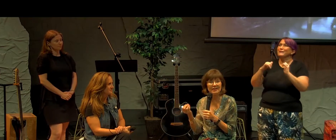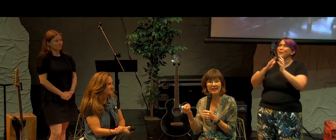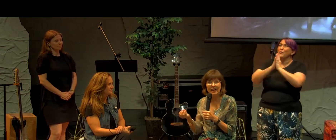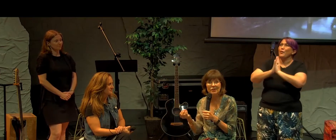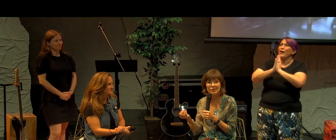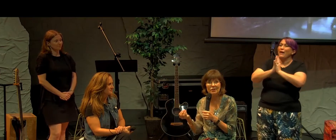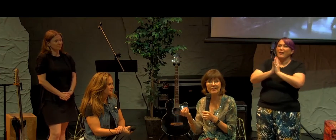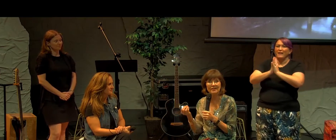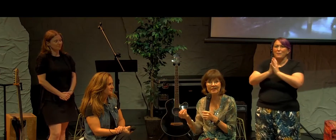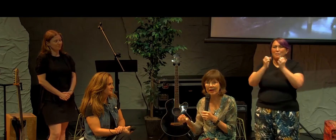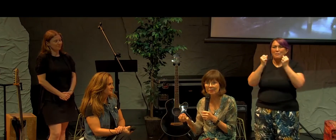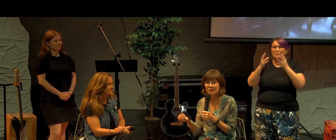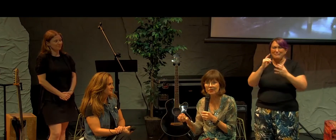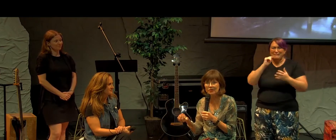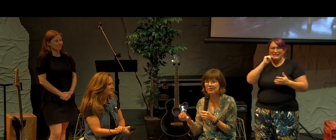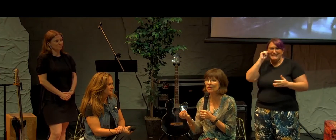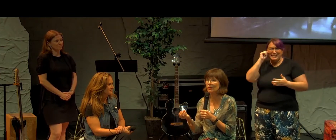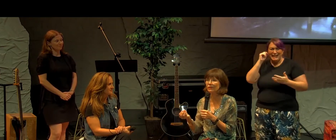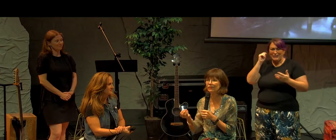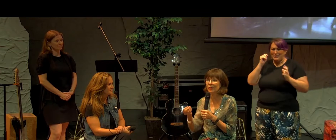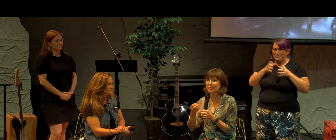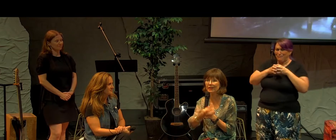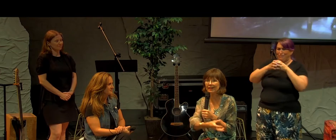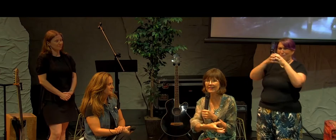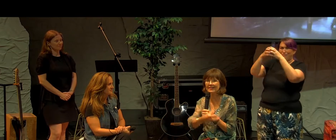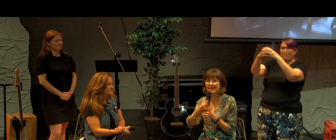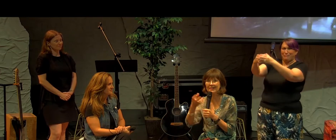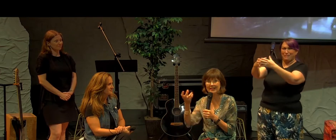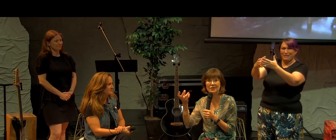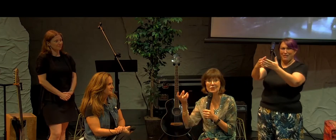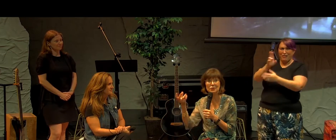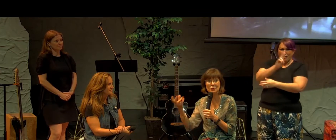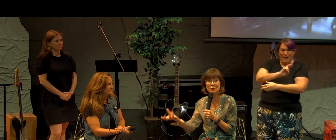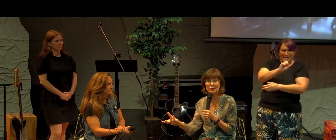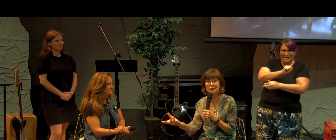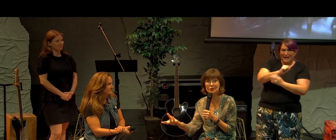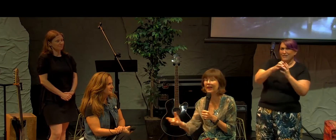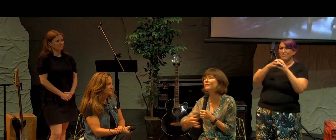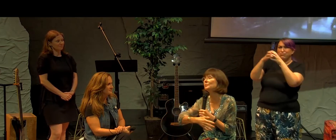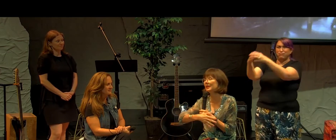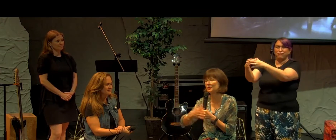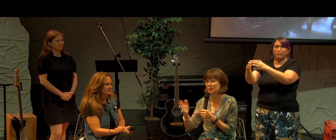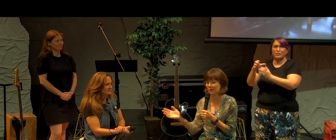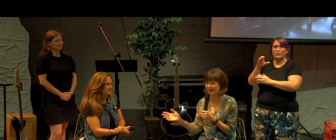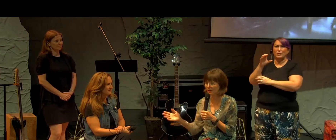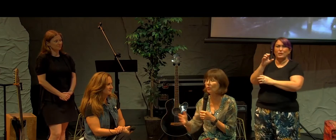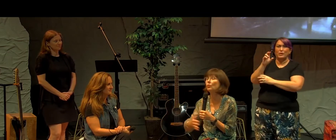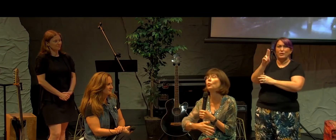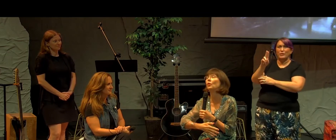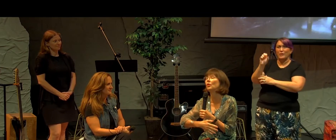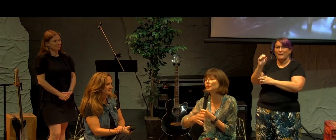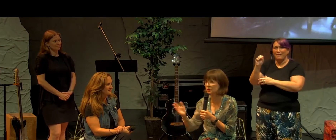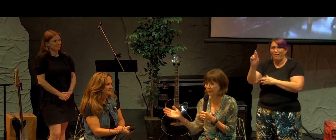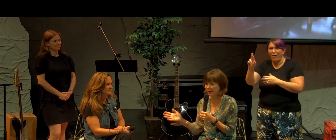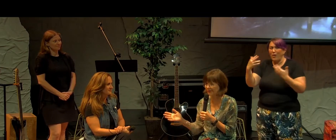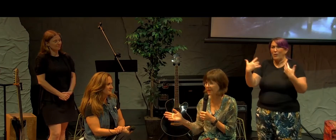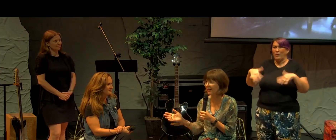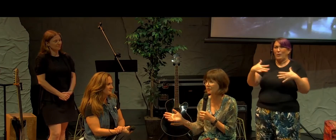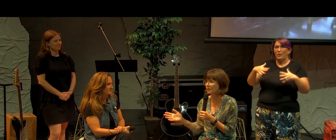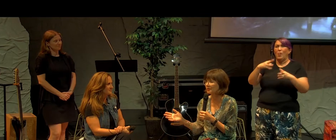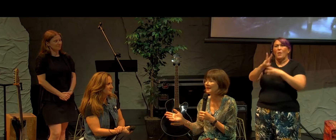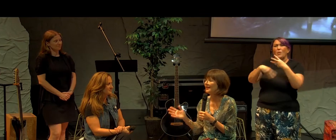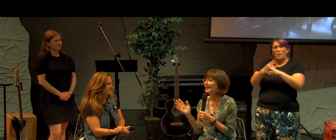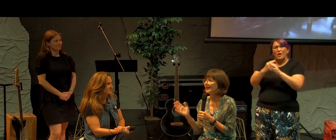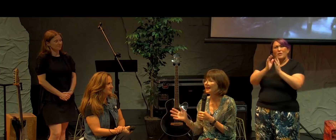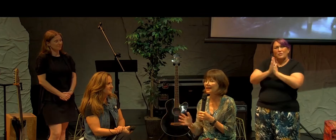know, teenagers and campus students is going from the United States into the Soviet Union. Everybody was praying. The whole world was praying for that